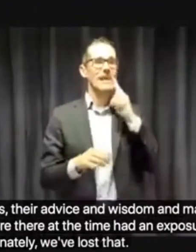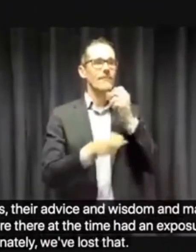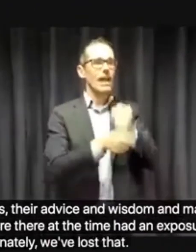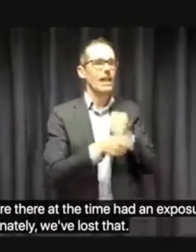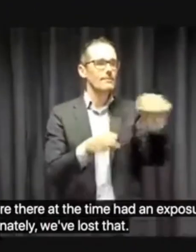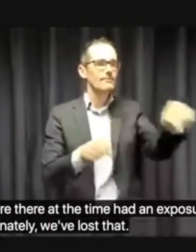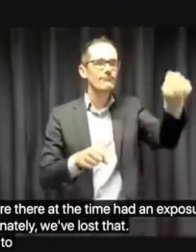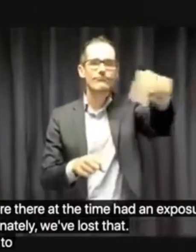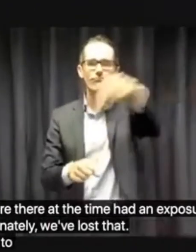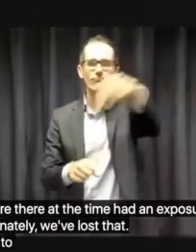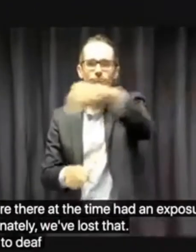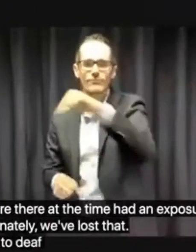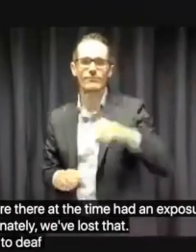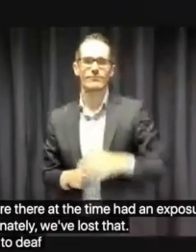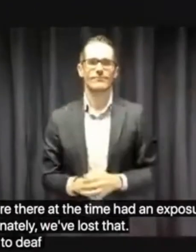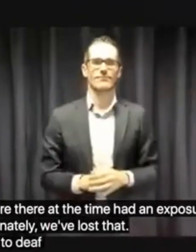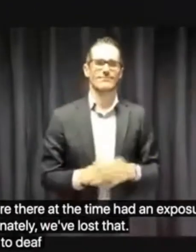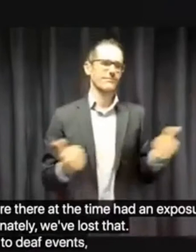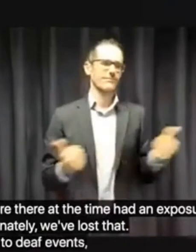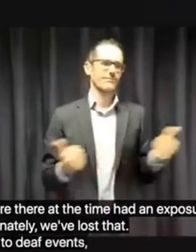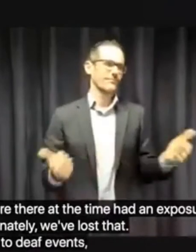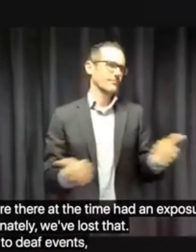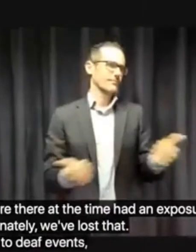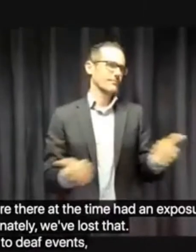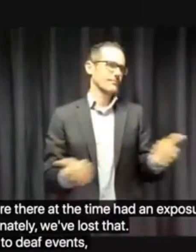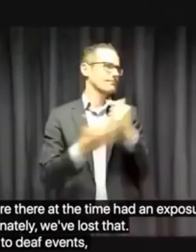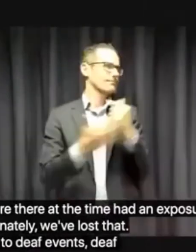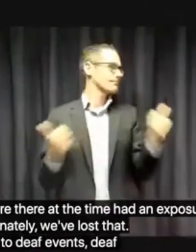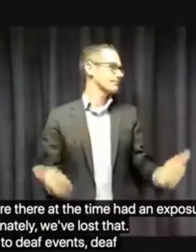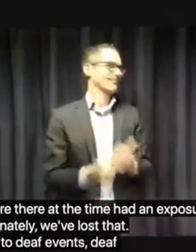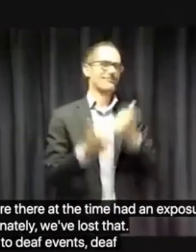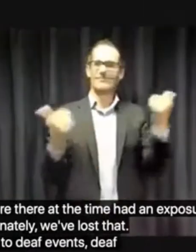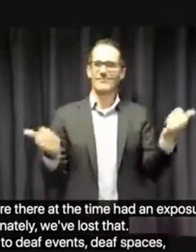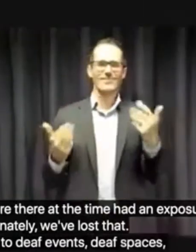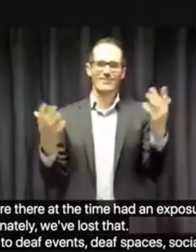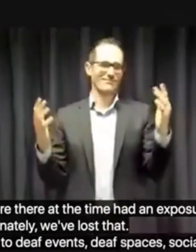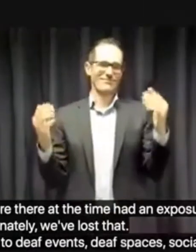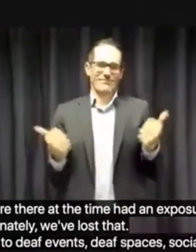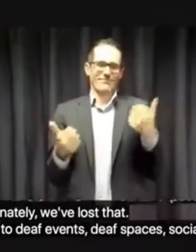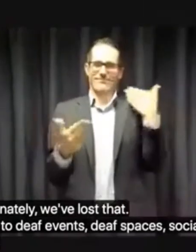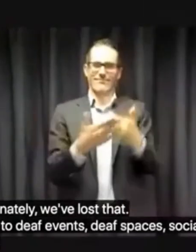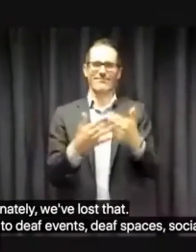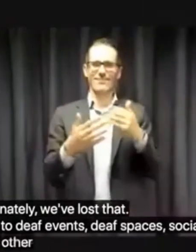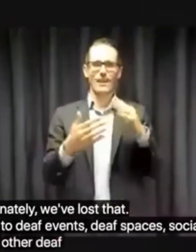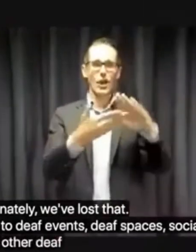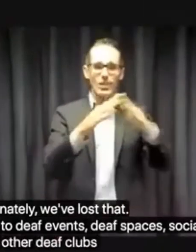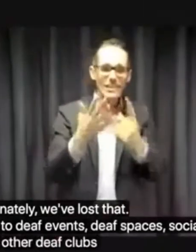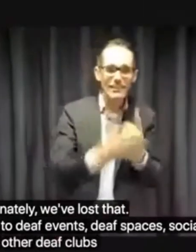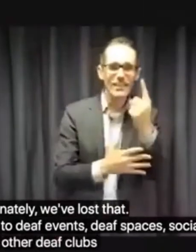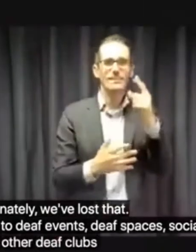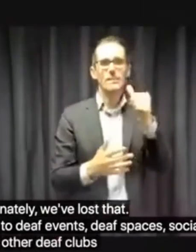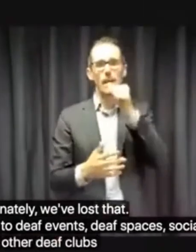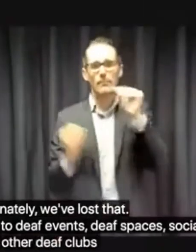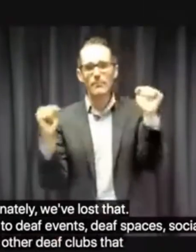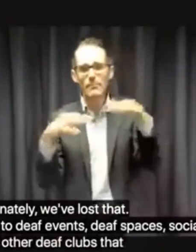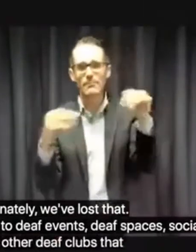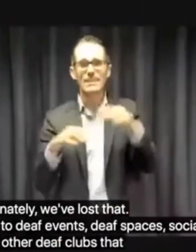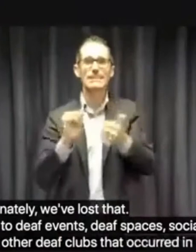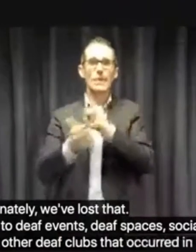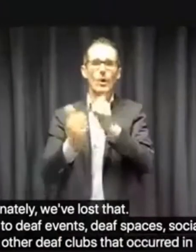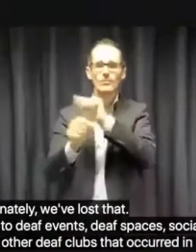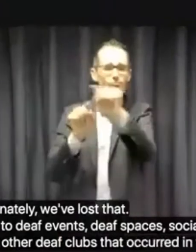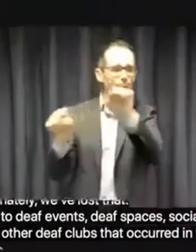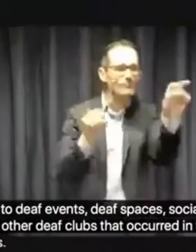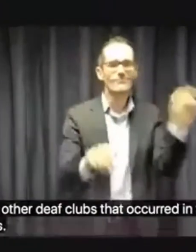Watts Square Social Club, various other deaf clubs have occurred in the suburbs. So many events throughout the calendar, every year, community